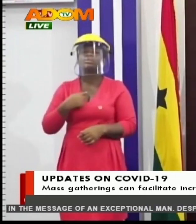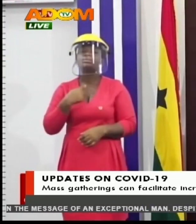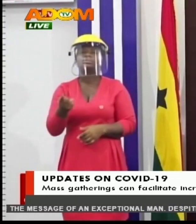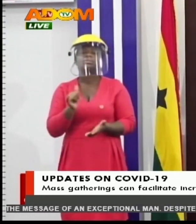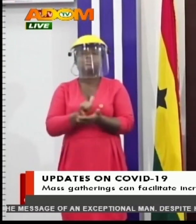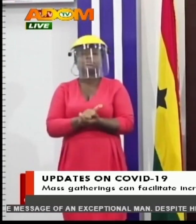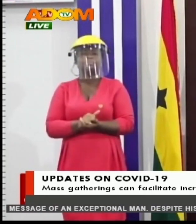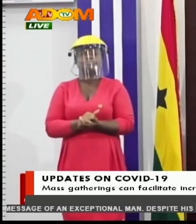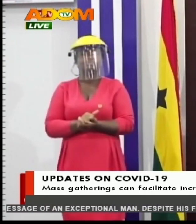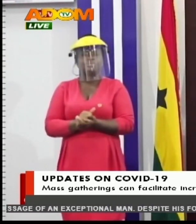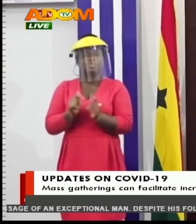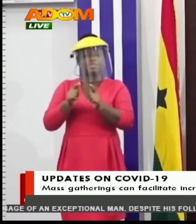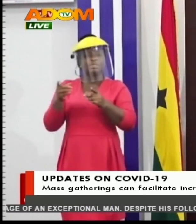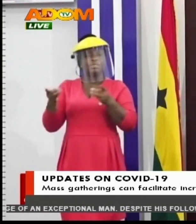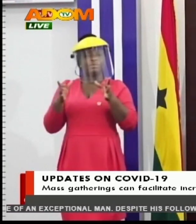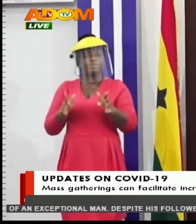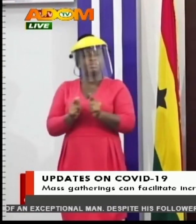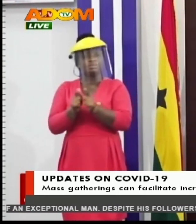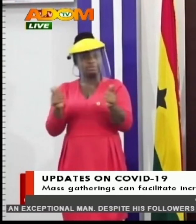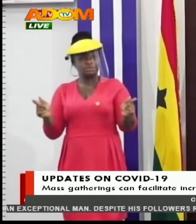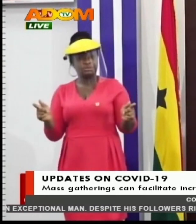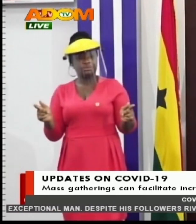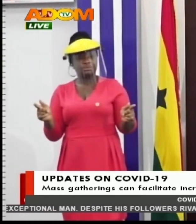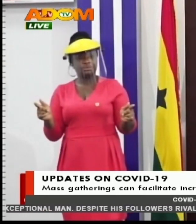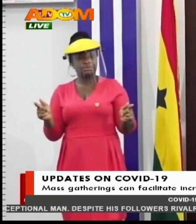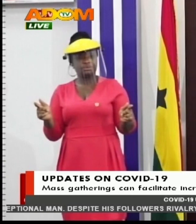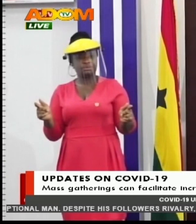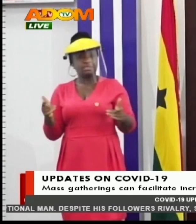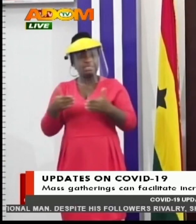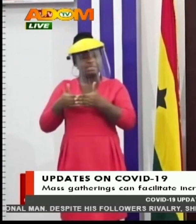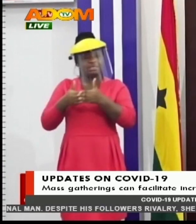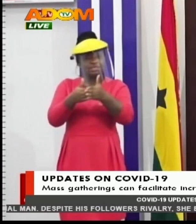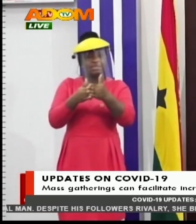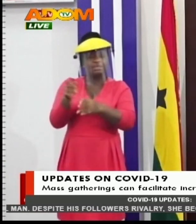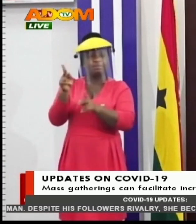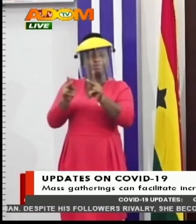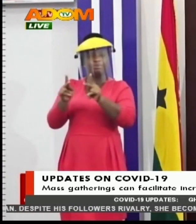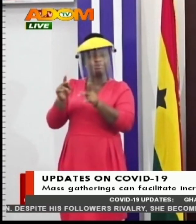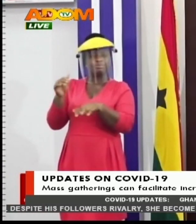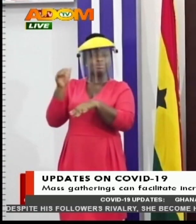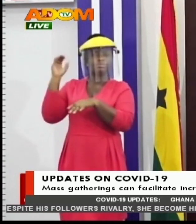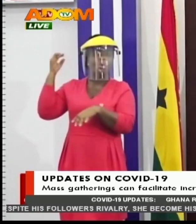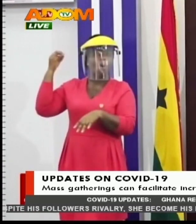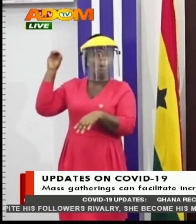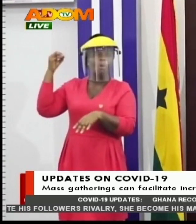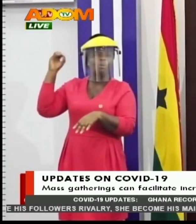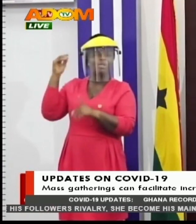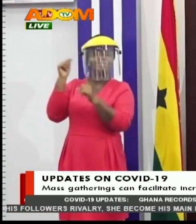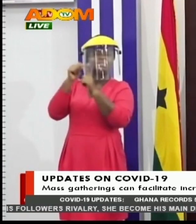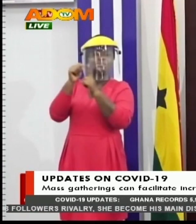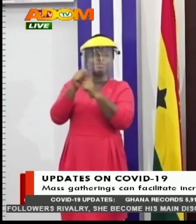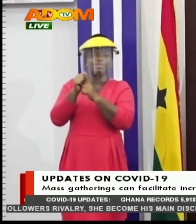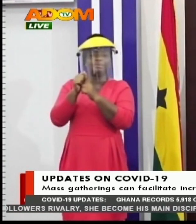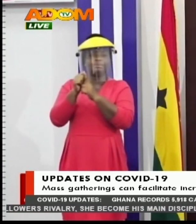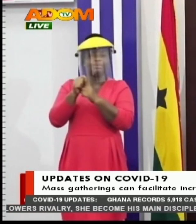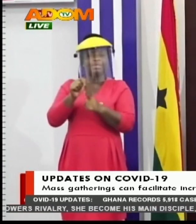conduct surveys and understand the situation in the 2 communities, Obuasi and Tema. I shall invite